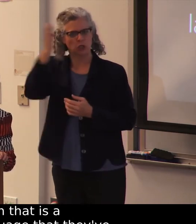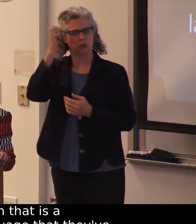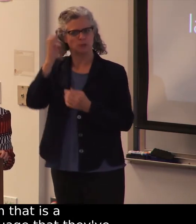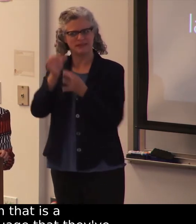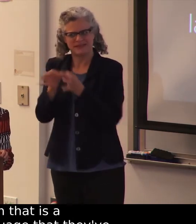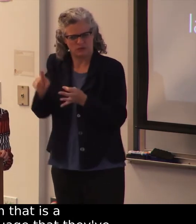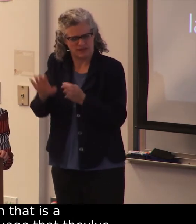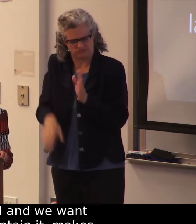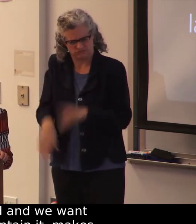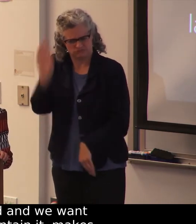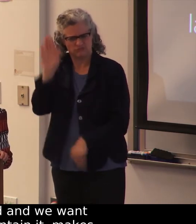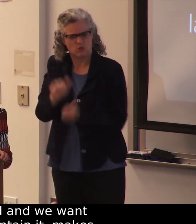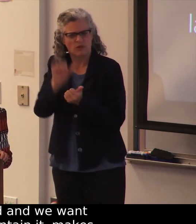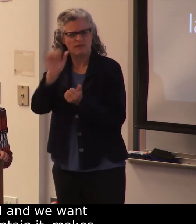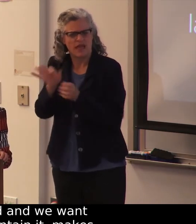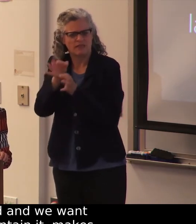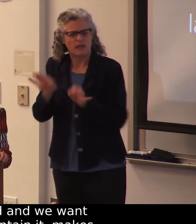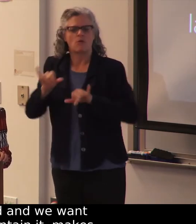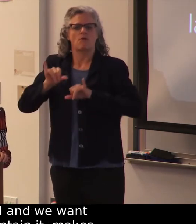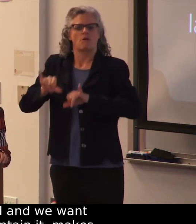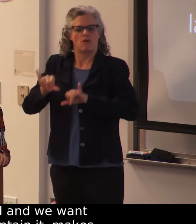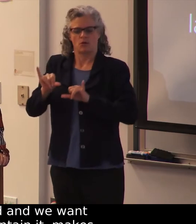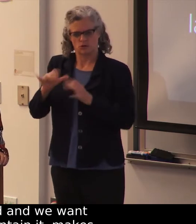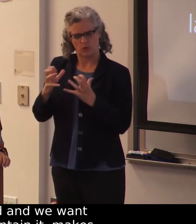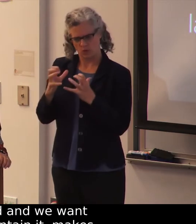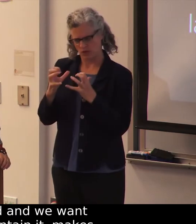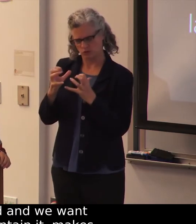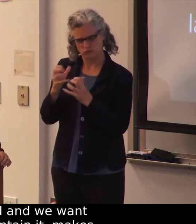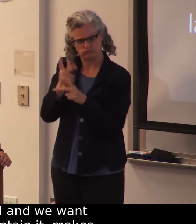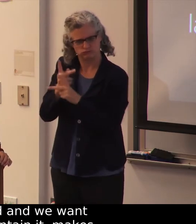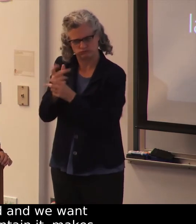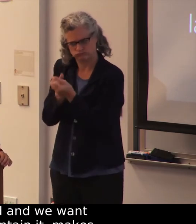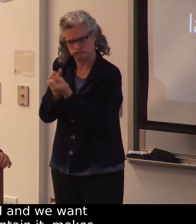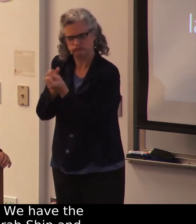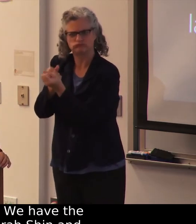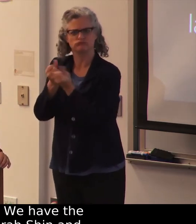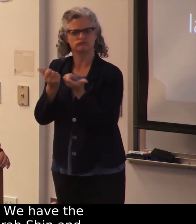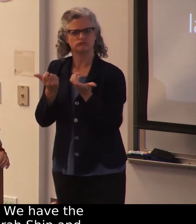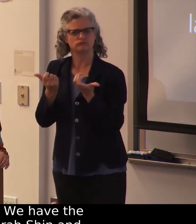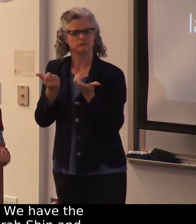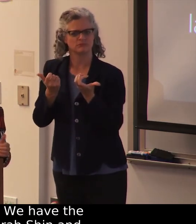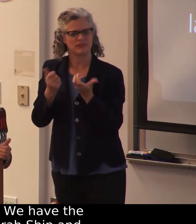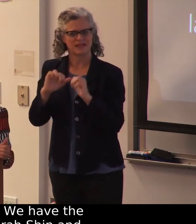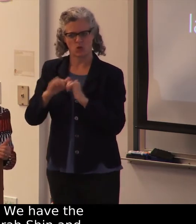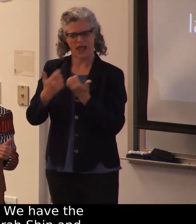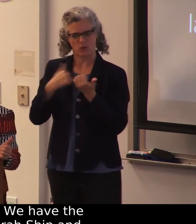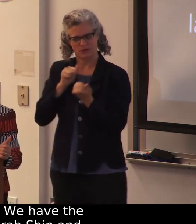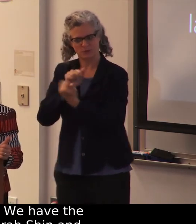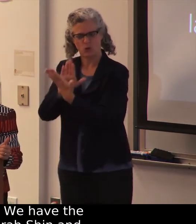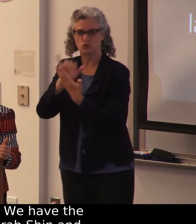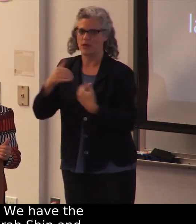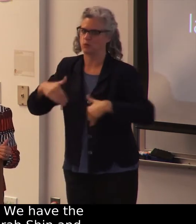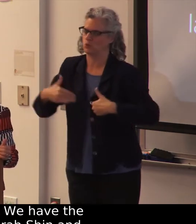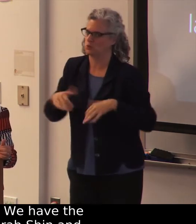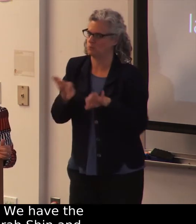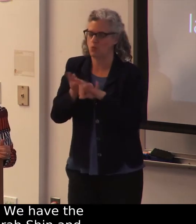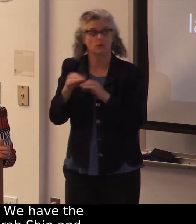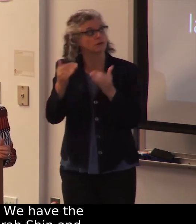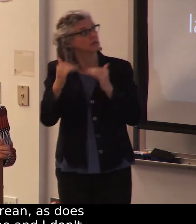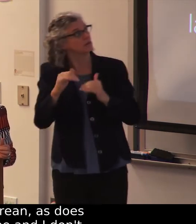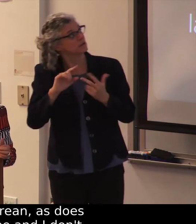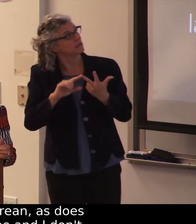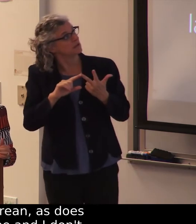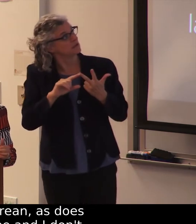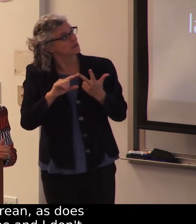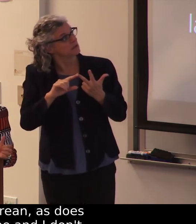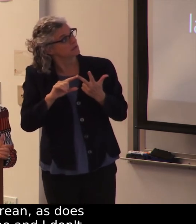in, right, is very valued and we want them to maintain it makes a great deal of difference. We have the work of Sarah Shin, and Sarah Shin has worked a lot